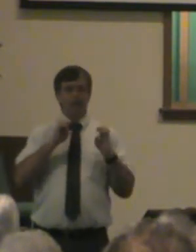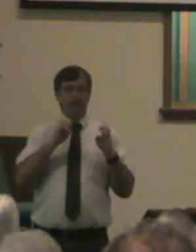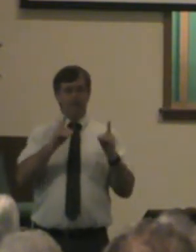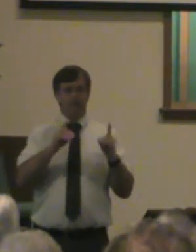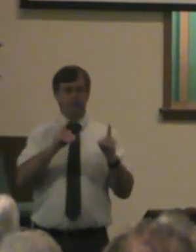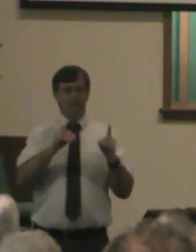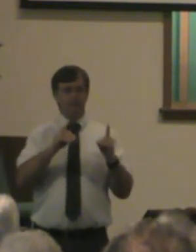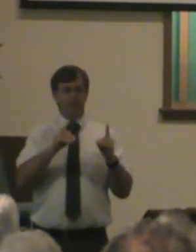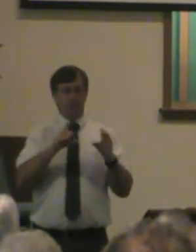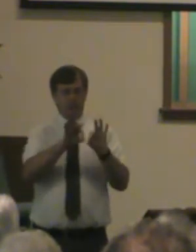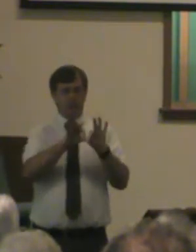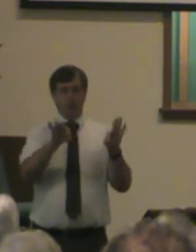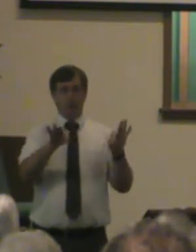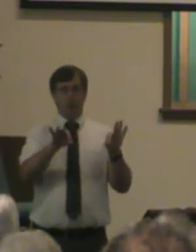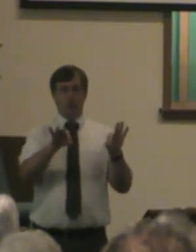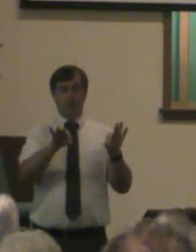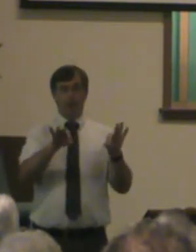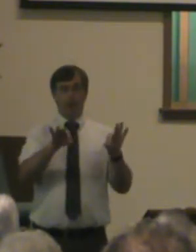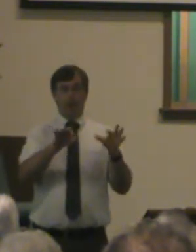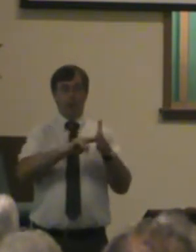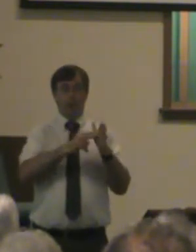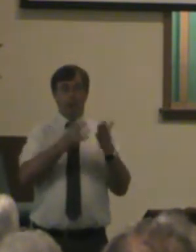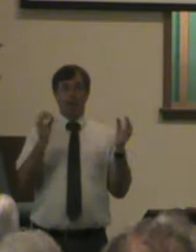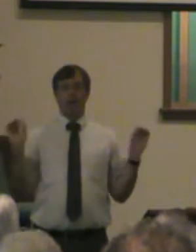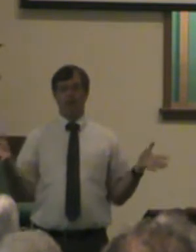it means nothing.